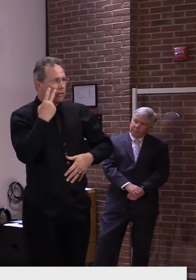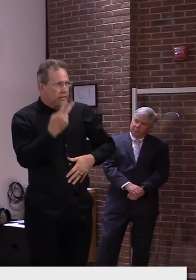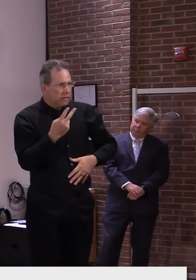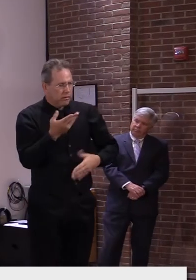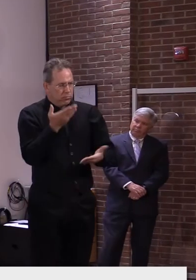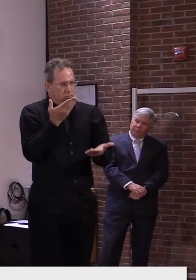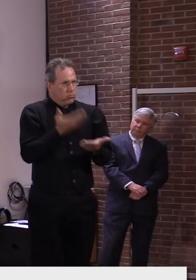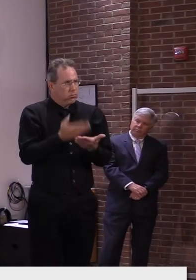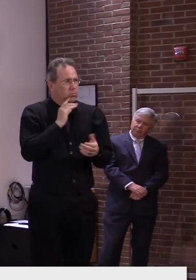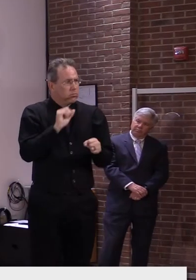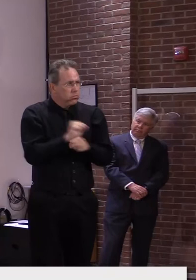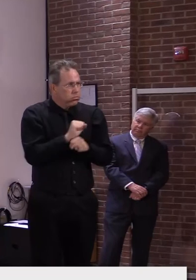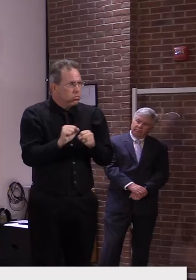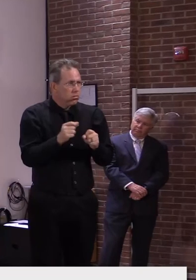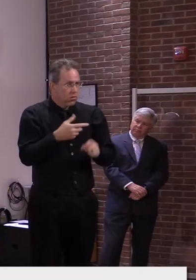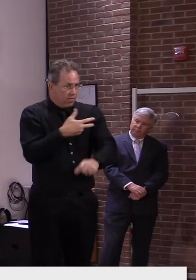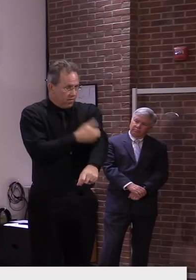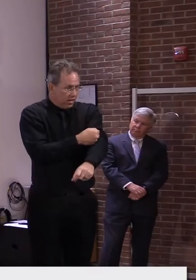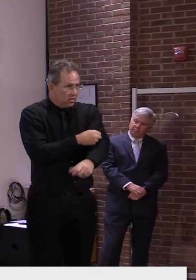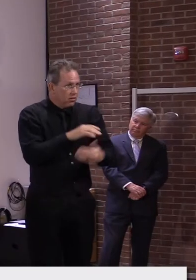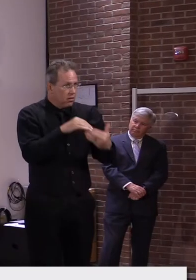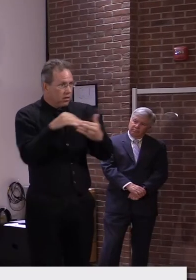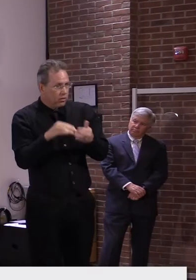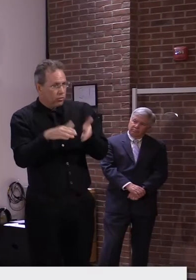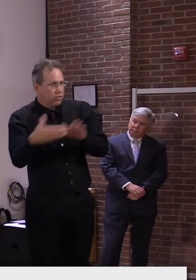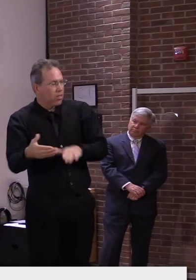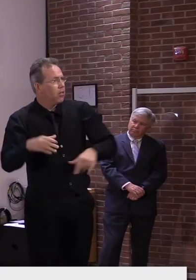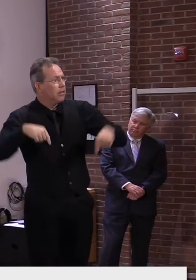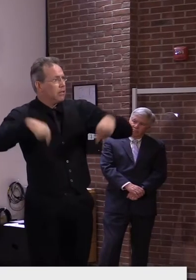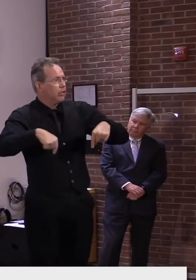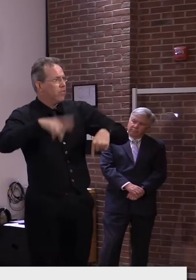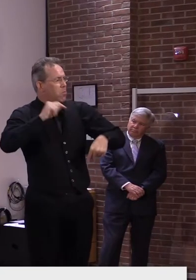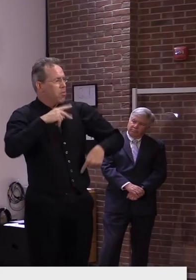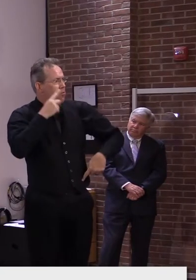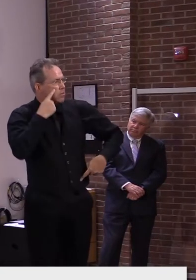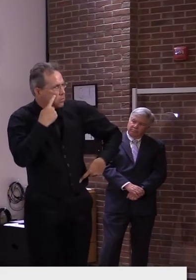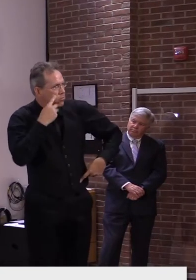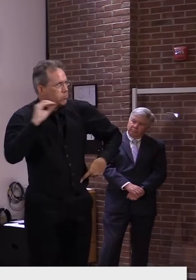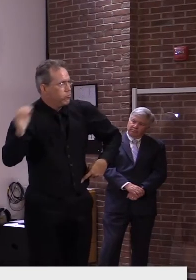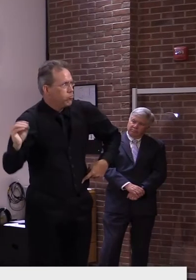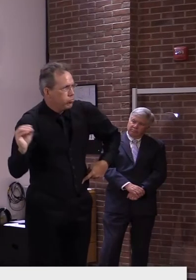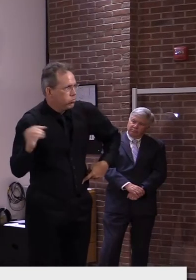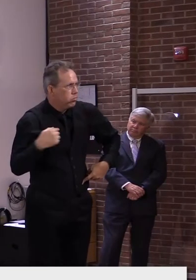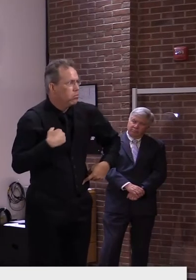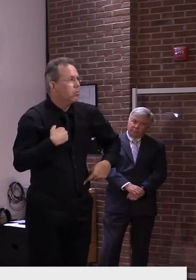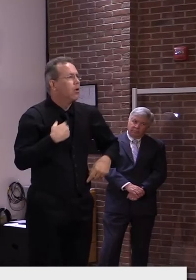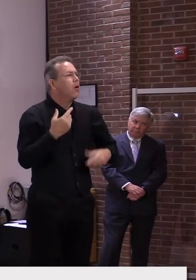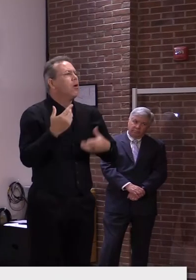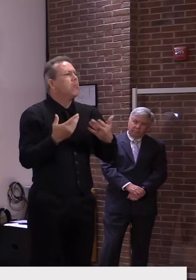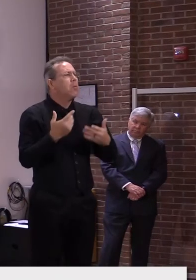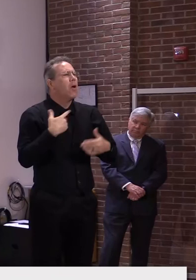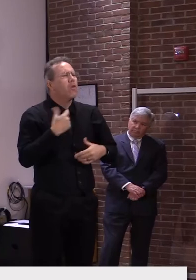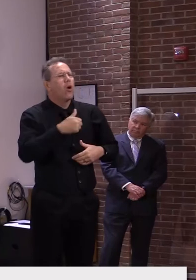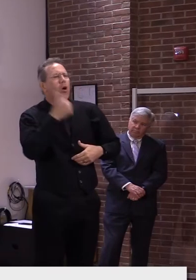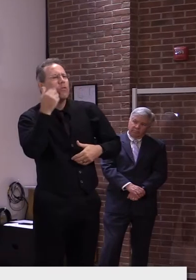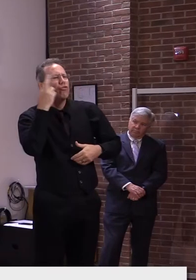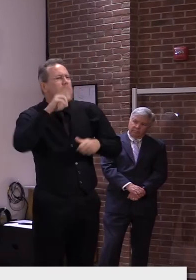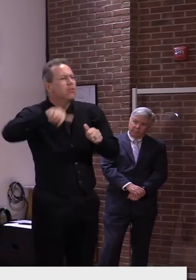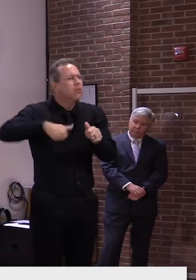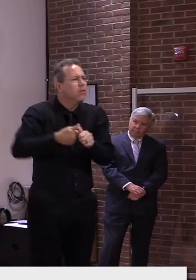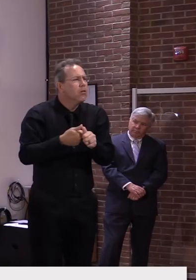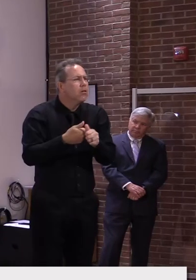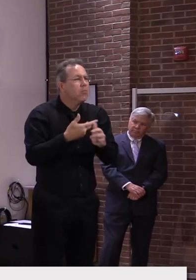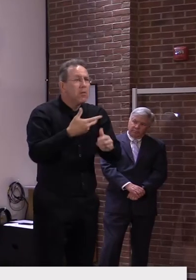to vaccination as opposed to other medical conditions. Should the CDC come and weigh